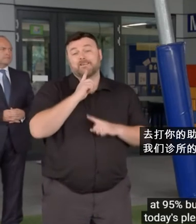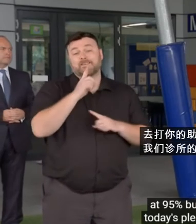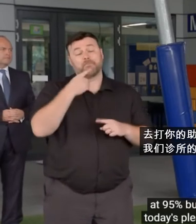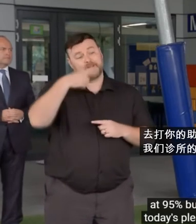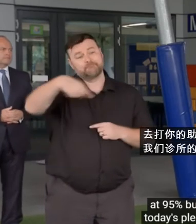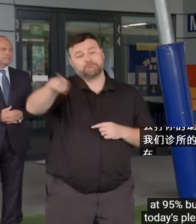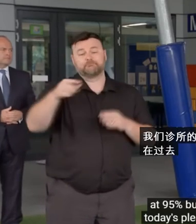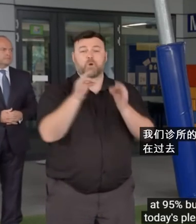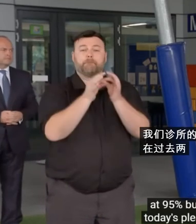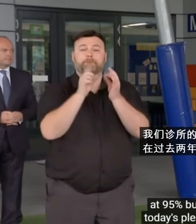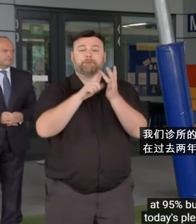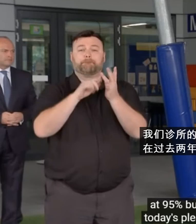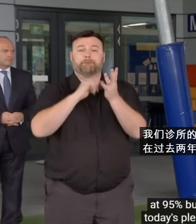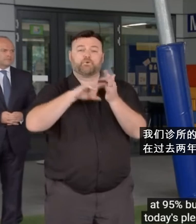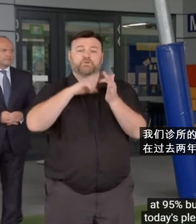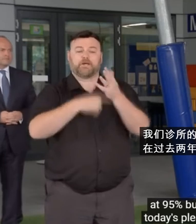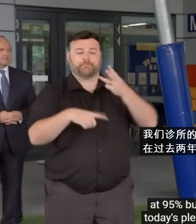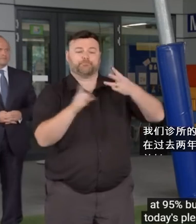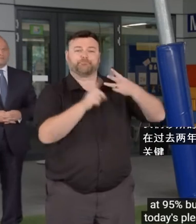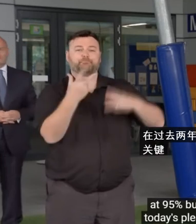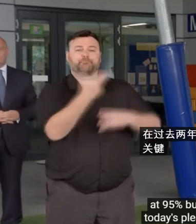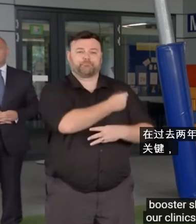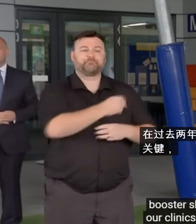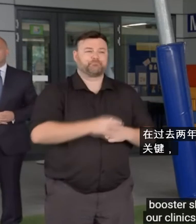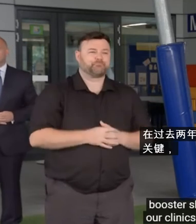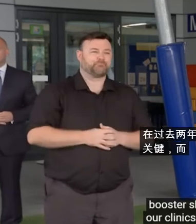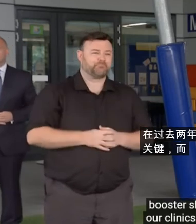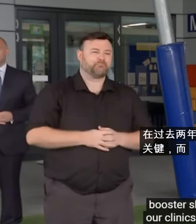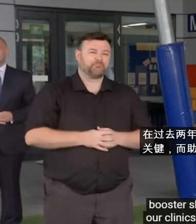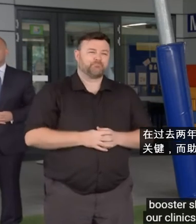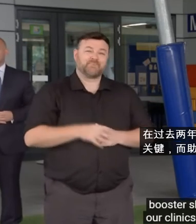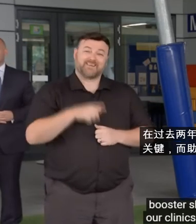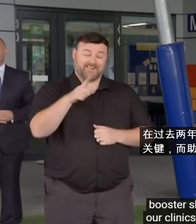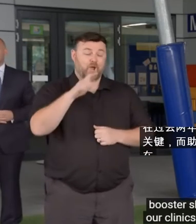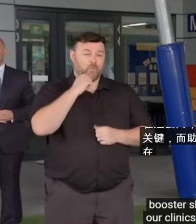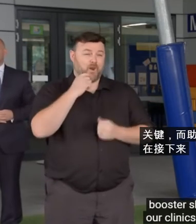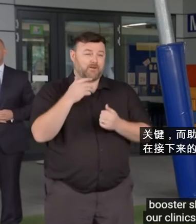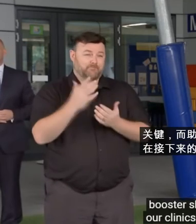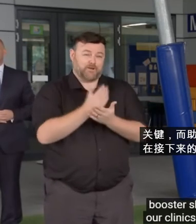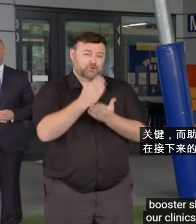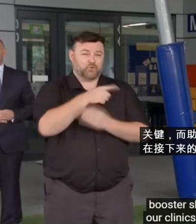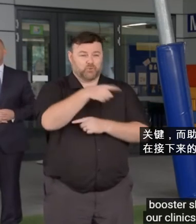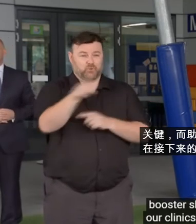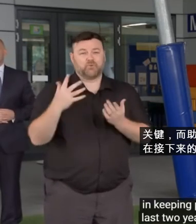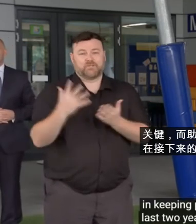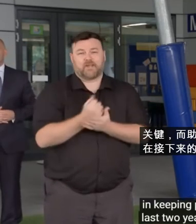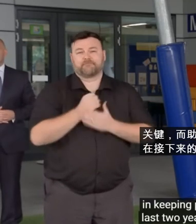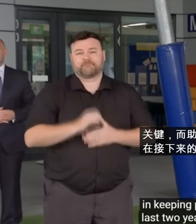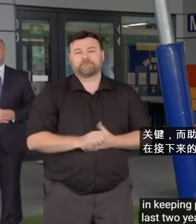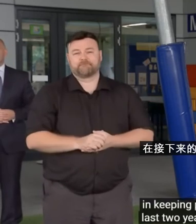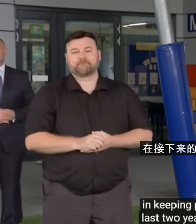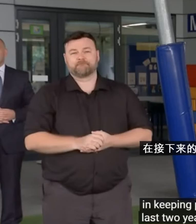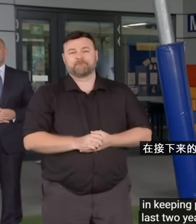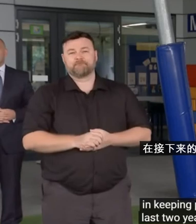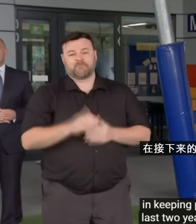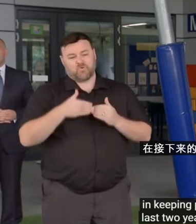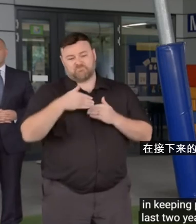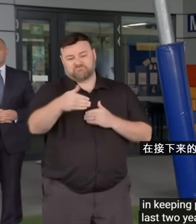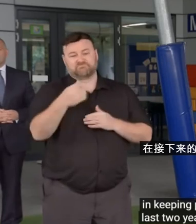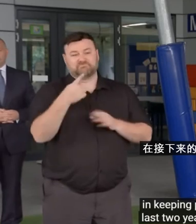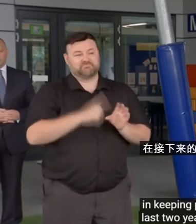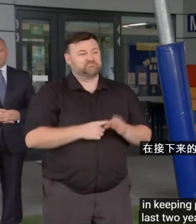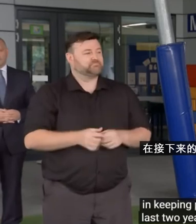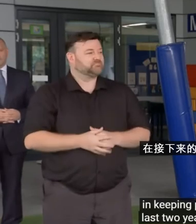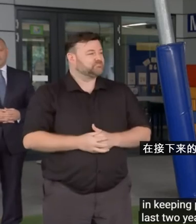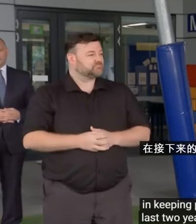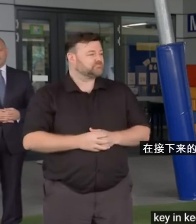clinics. That's been our key in keeping people safe over the last 2 years, and boosters are key in keeping people safe over the next 12 months.